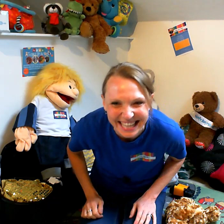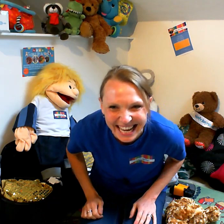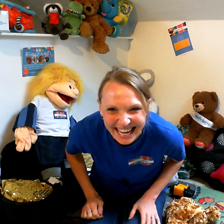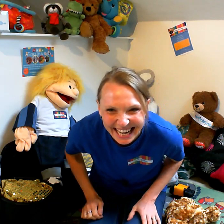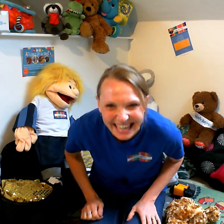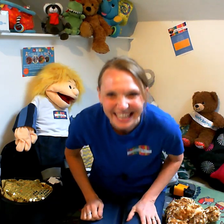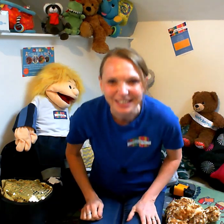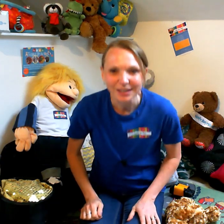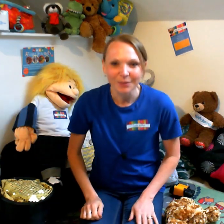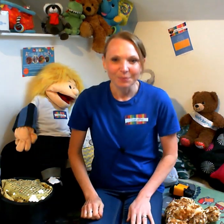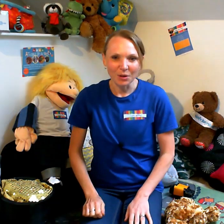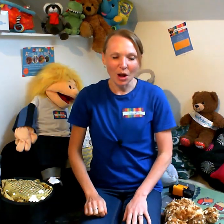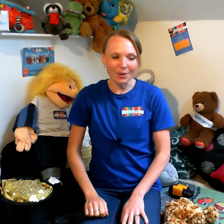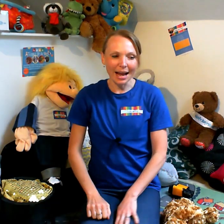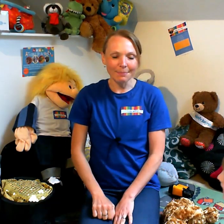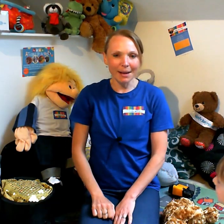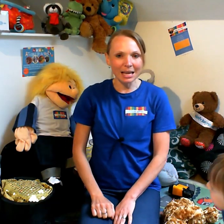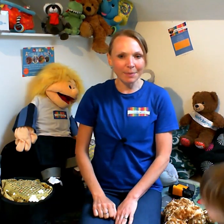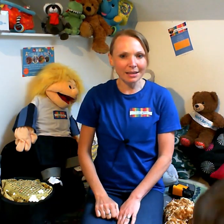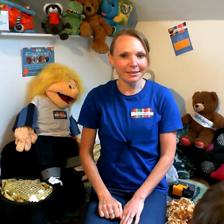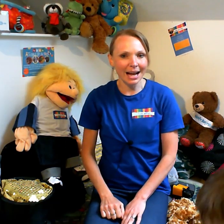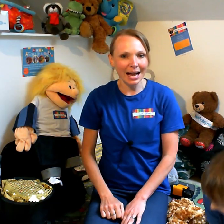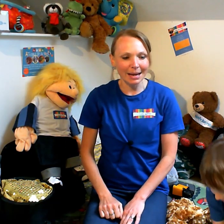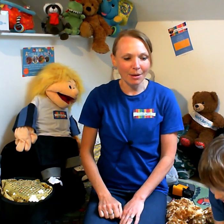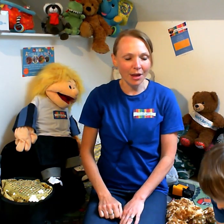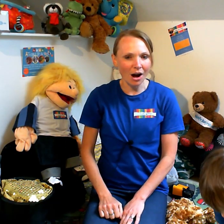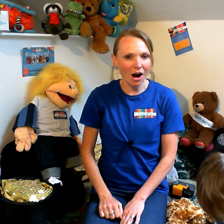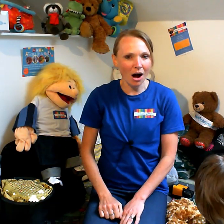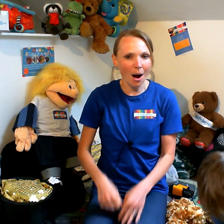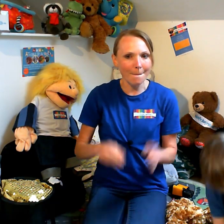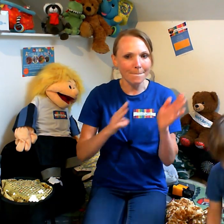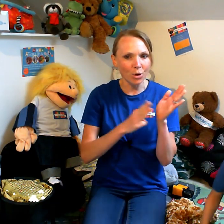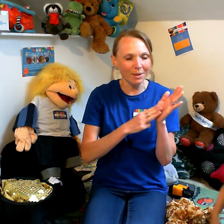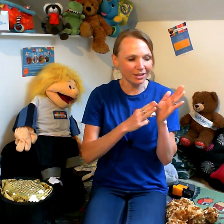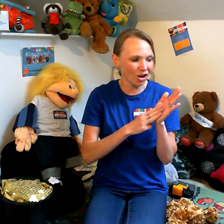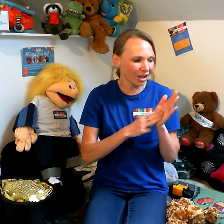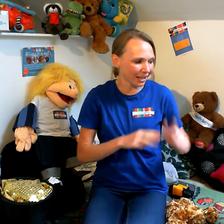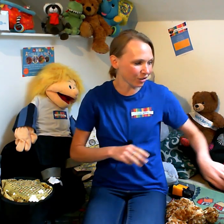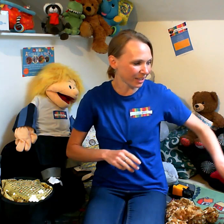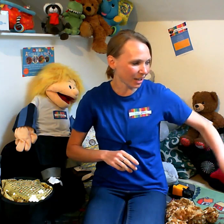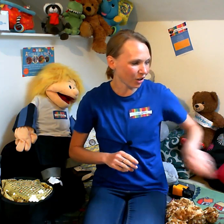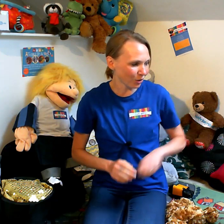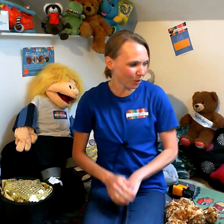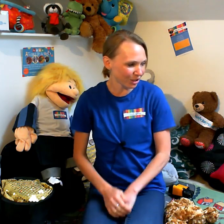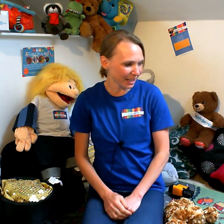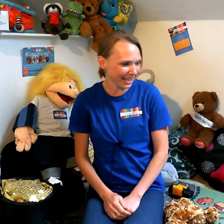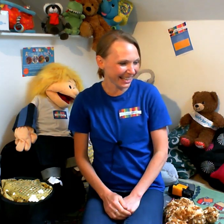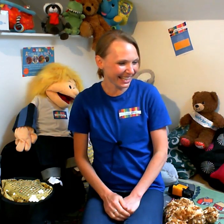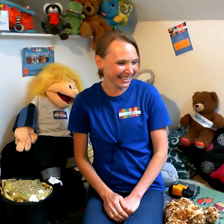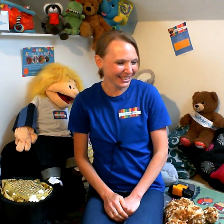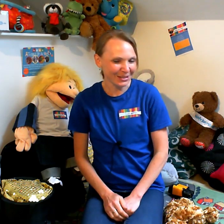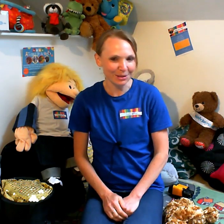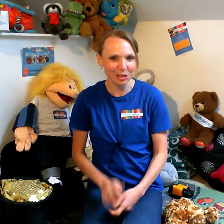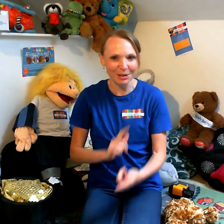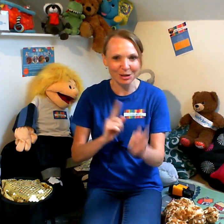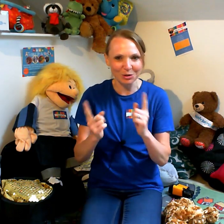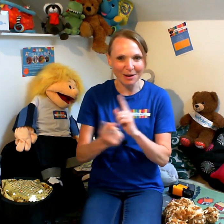there. Okay, maybe it's time that our mummy's got a little tickle. What do you think? Should we do it the other way